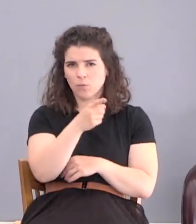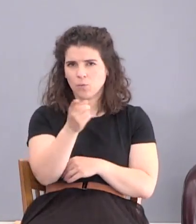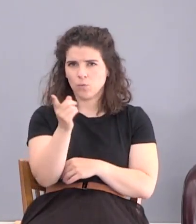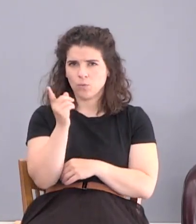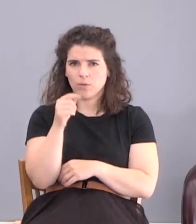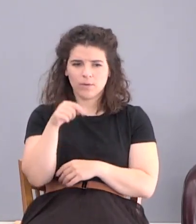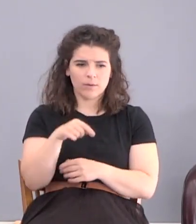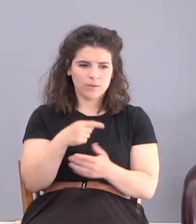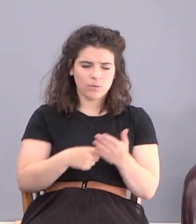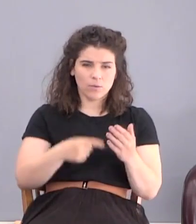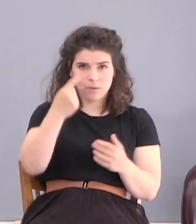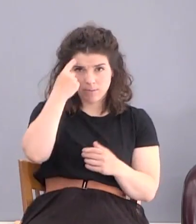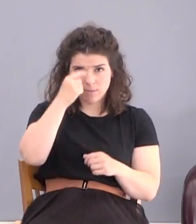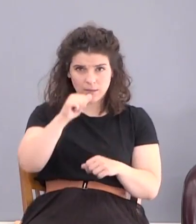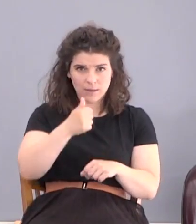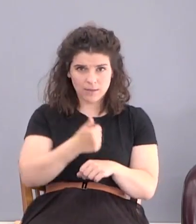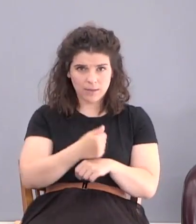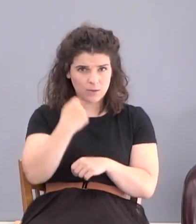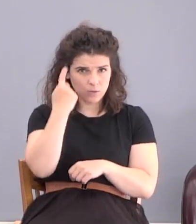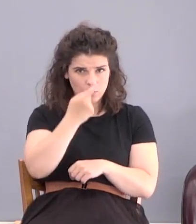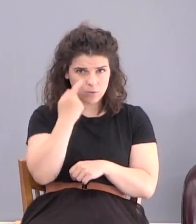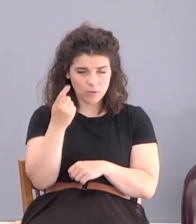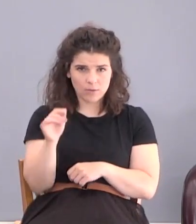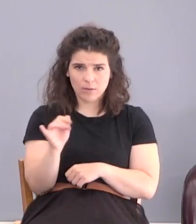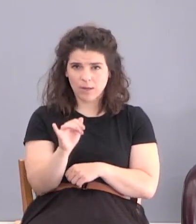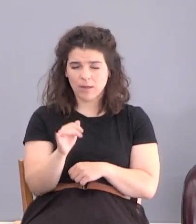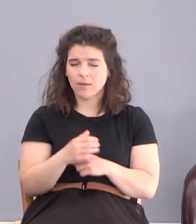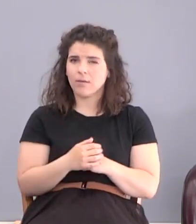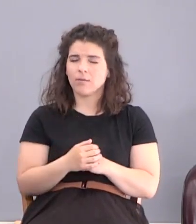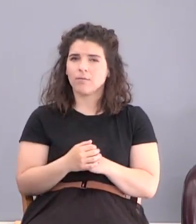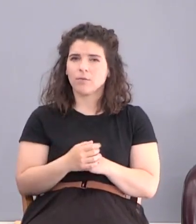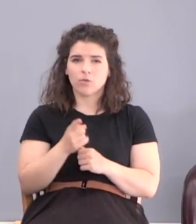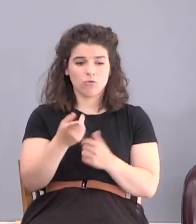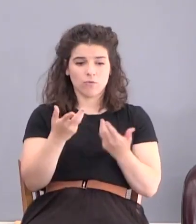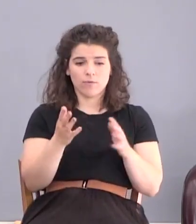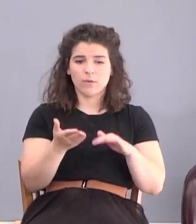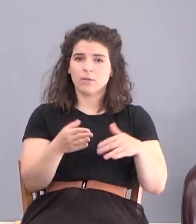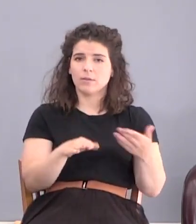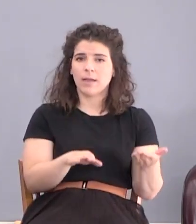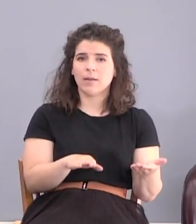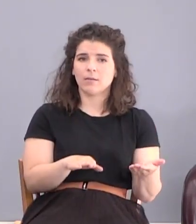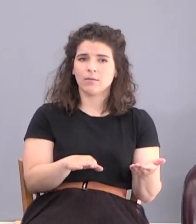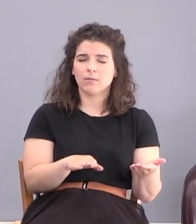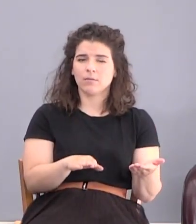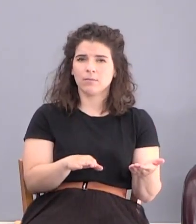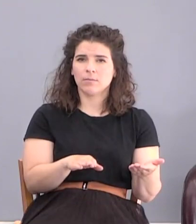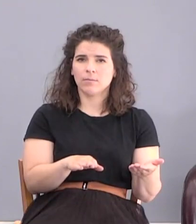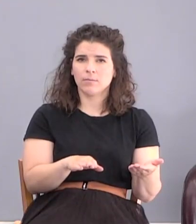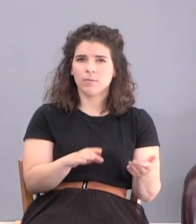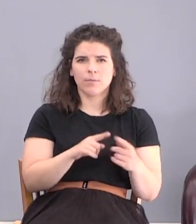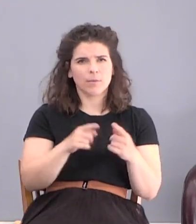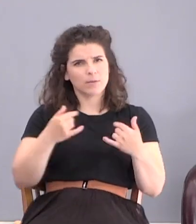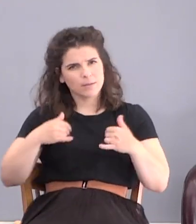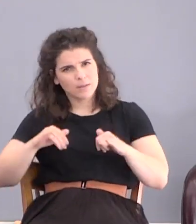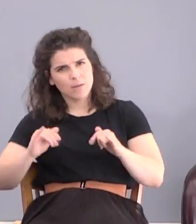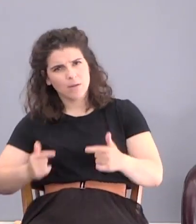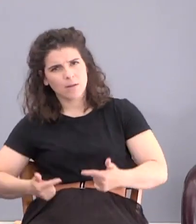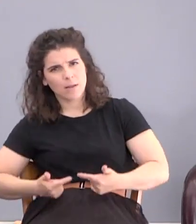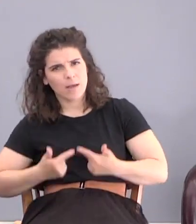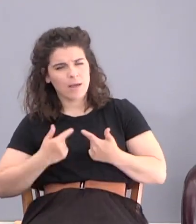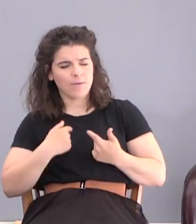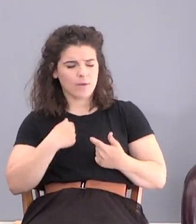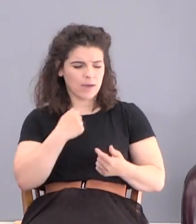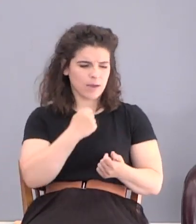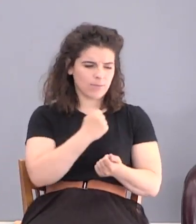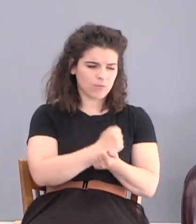This is what the mindset looks like then. Because you're dead, yet you're alive. I'm